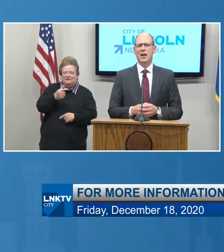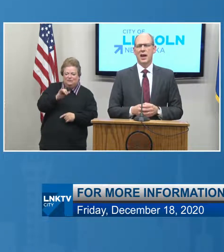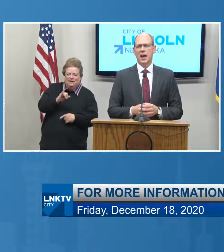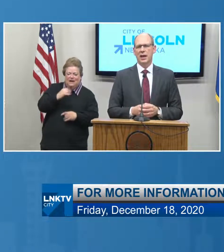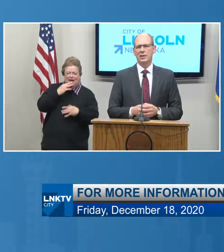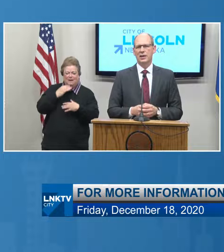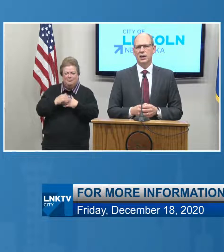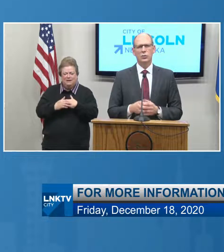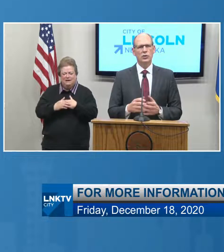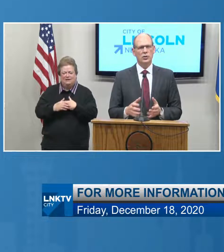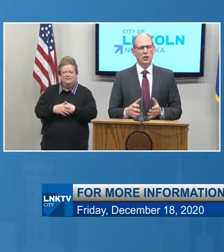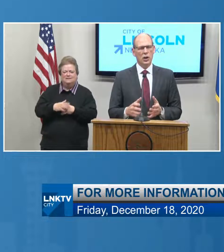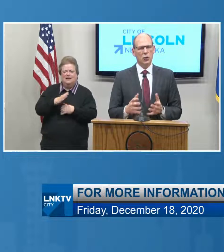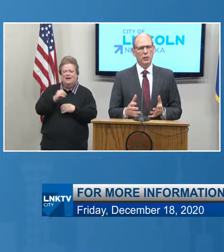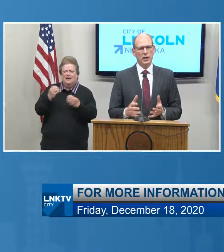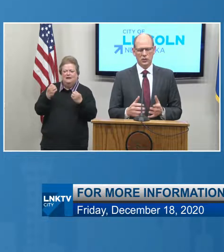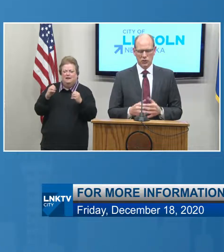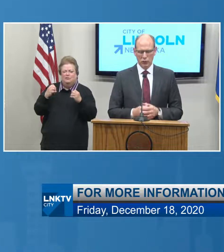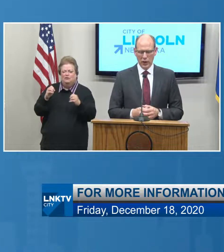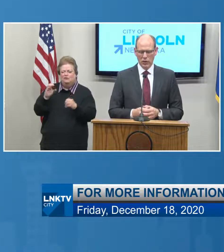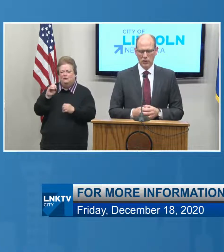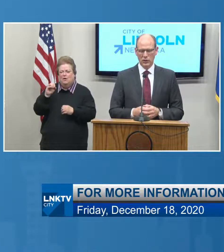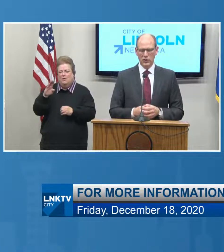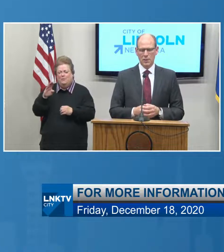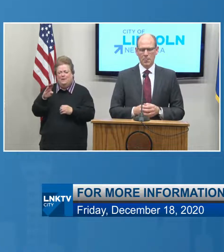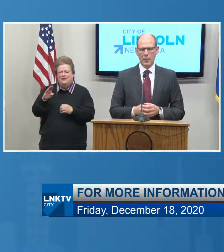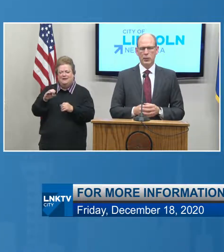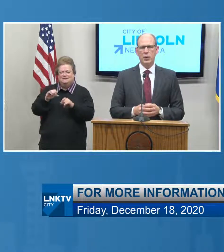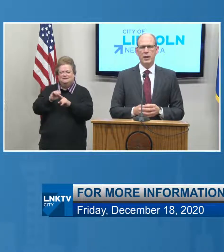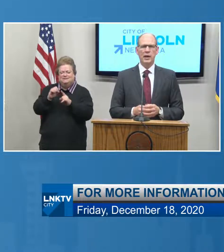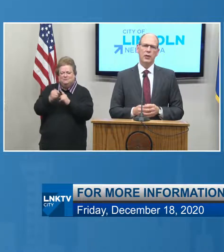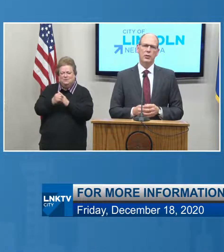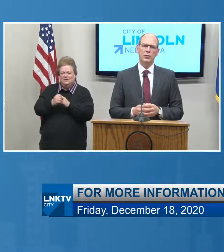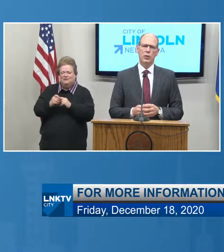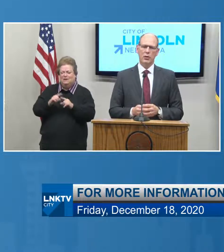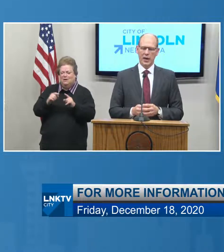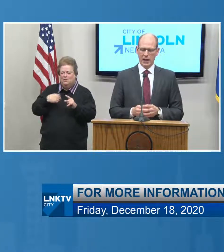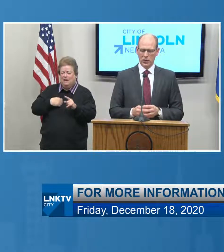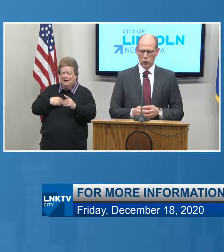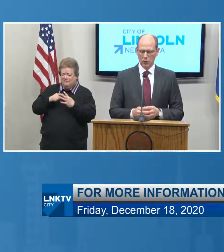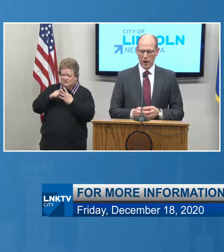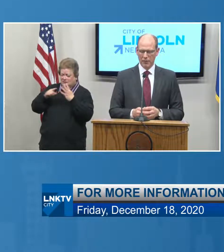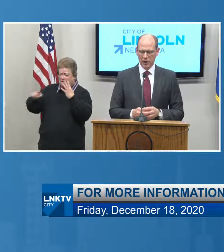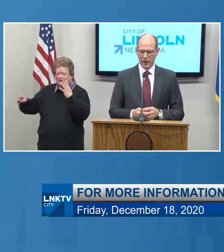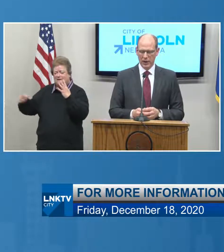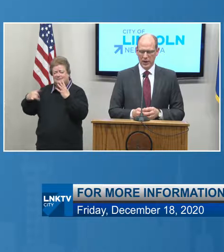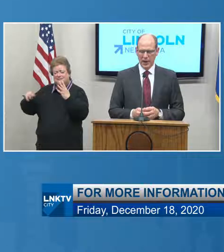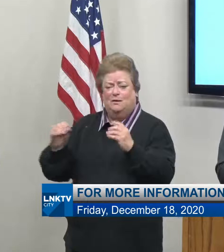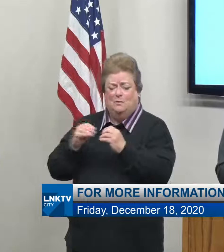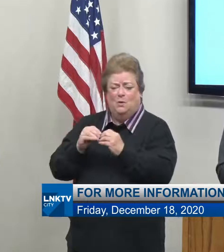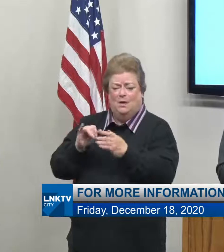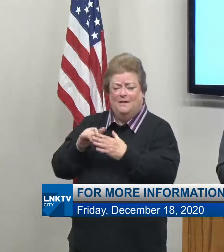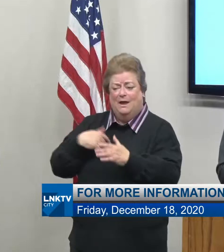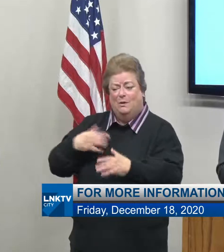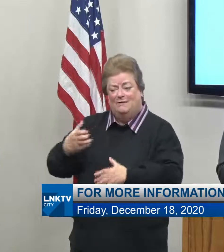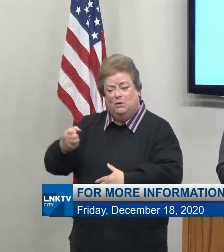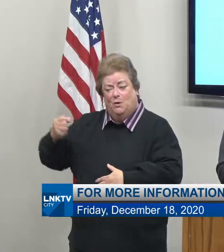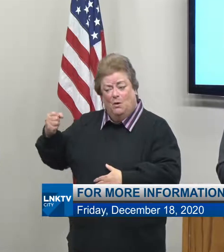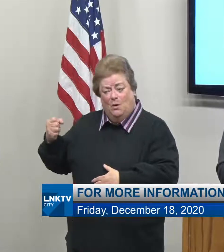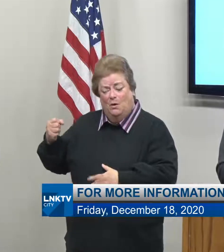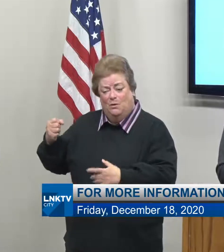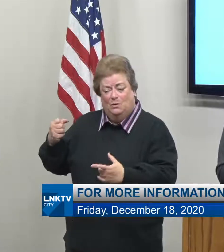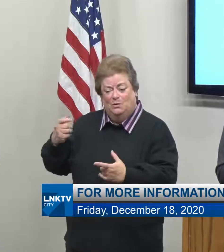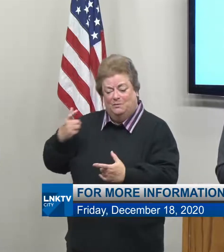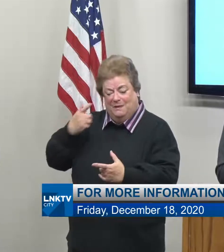and emergency OB situations. But there are many others that we've had to hold off on, despite a lot of